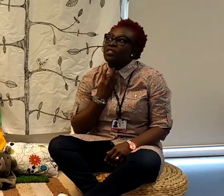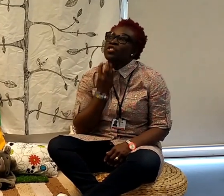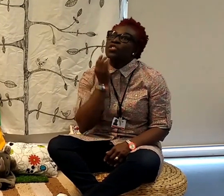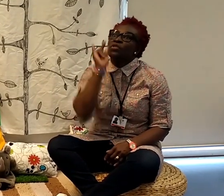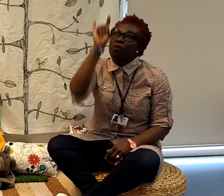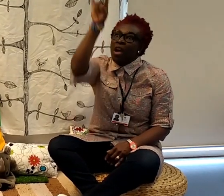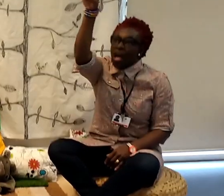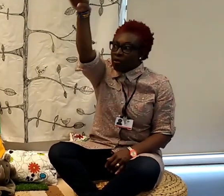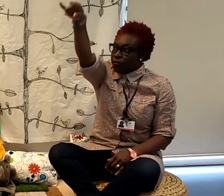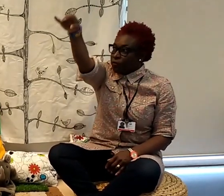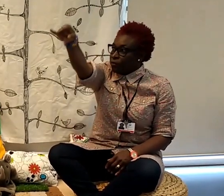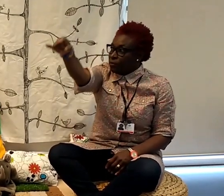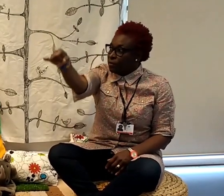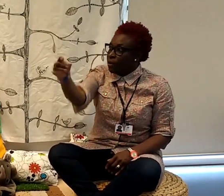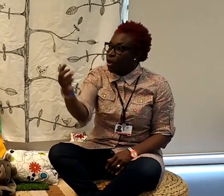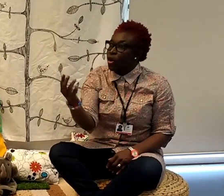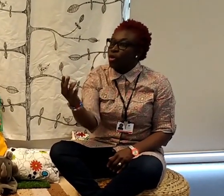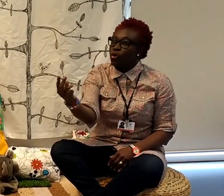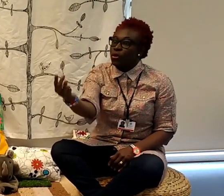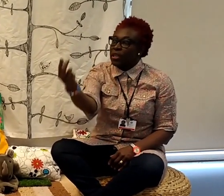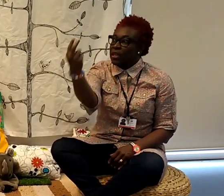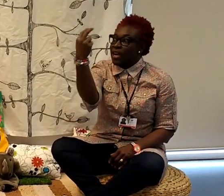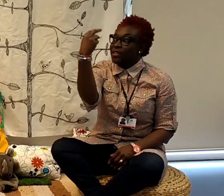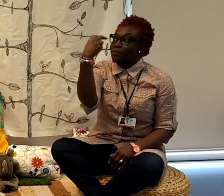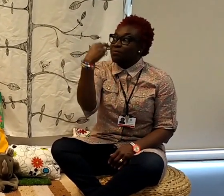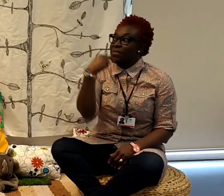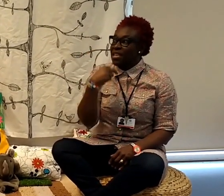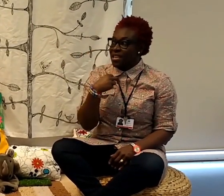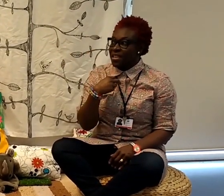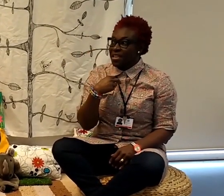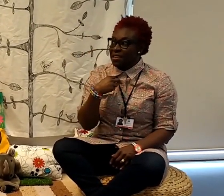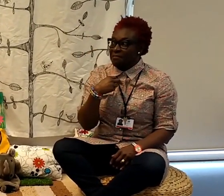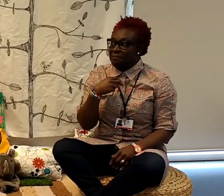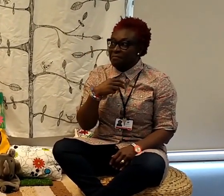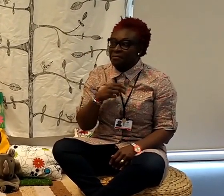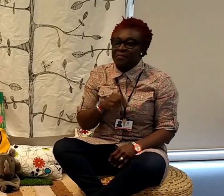a giraffe looking at me.